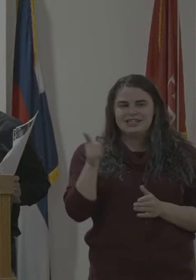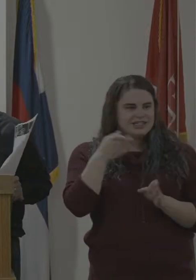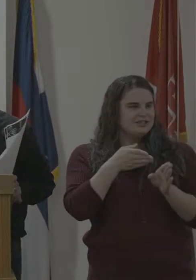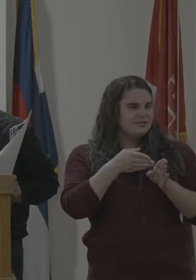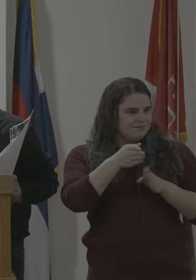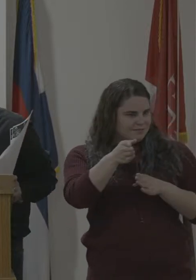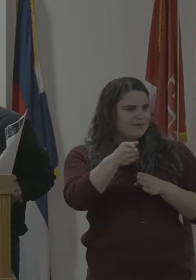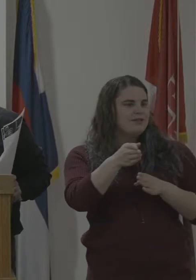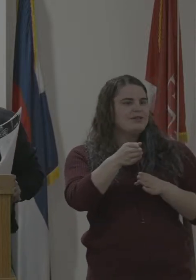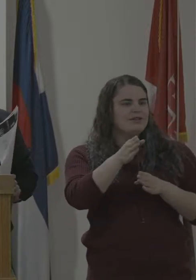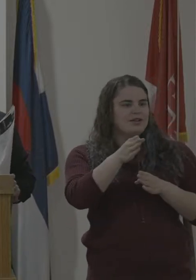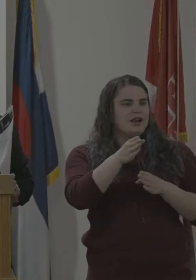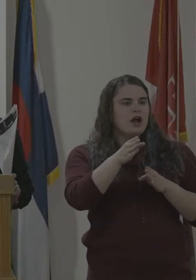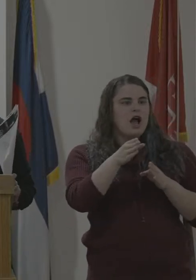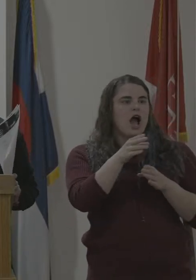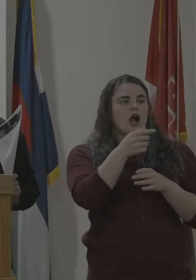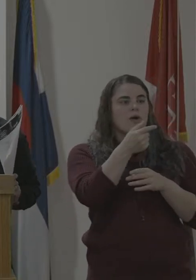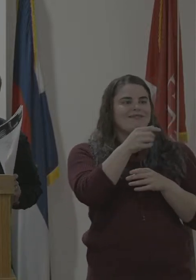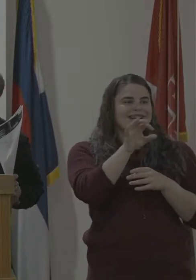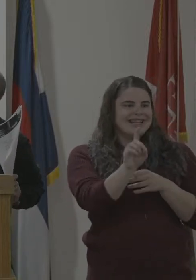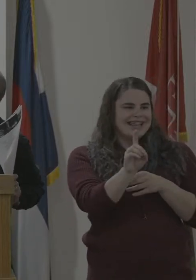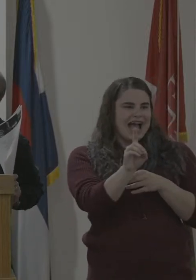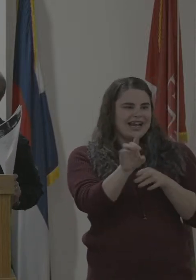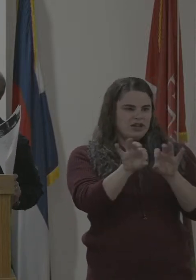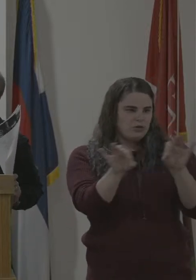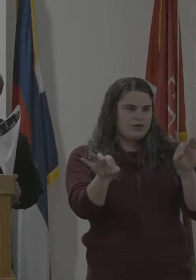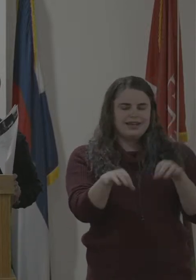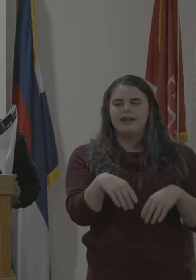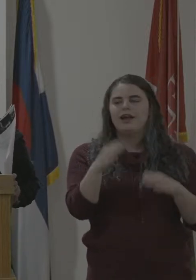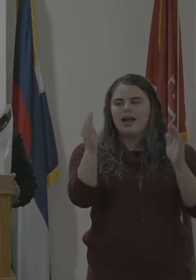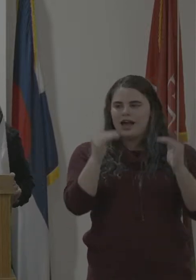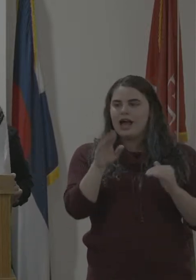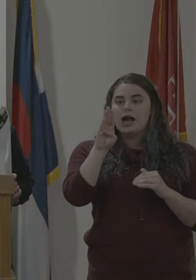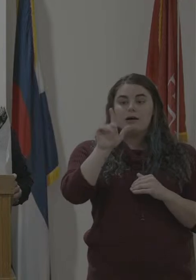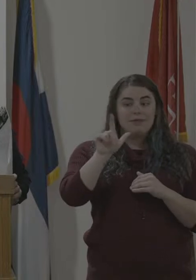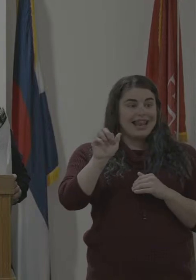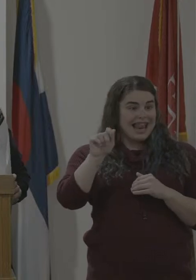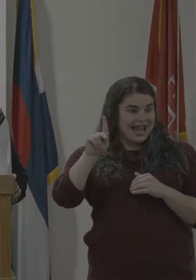She's graduating with a graphic design degree. Blake, congrats, Blake.